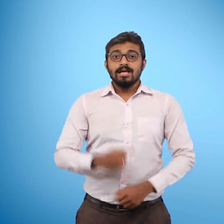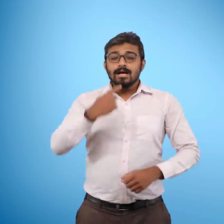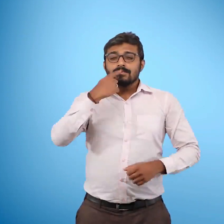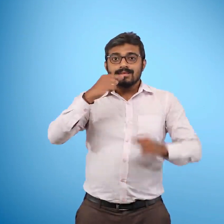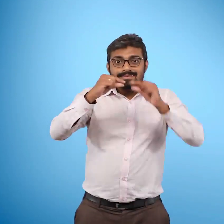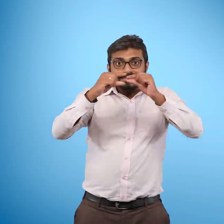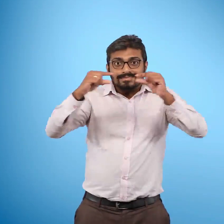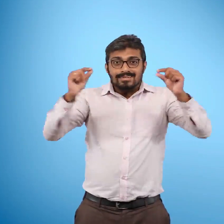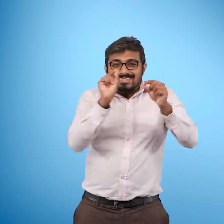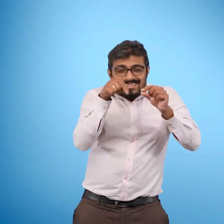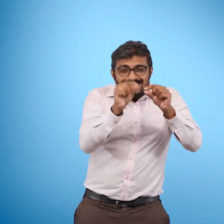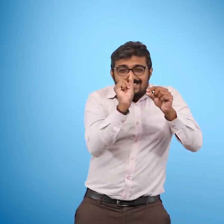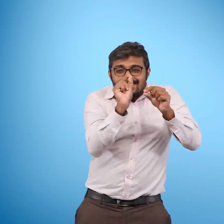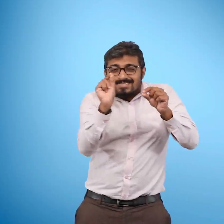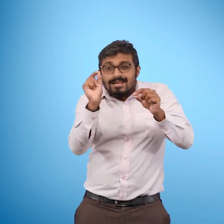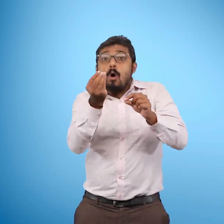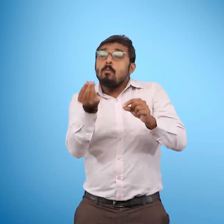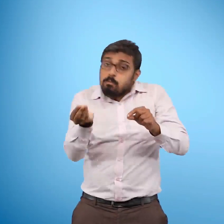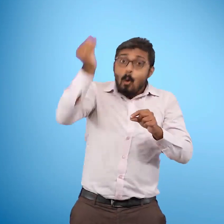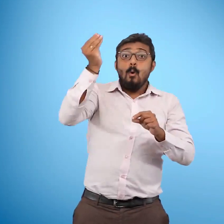More tamarind seeds.